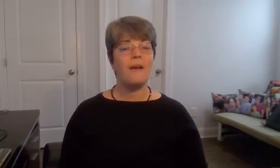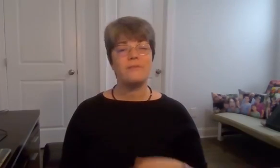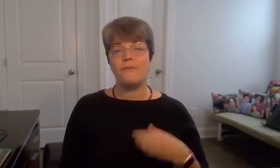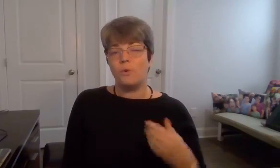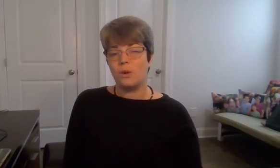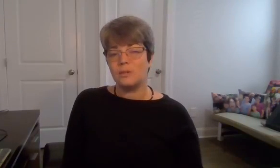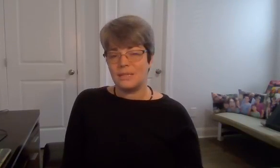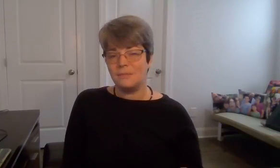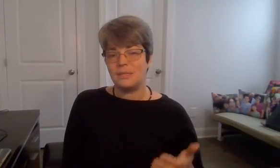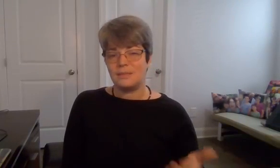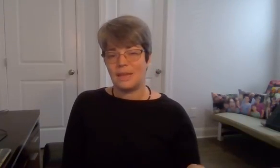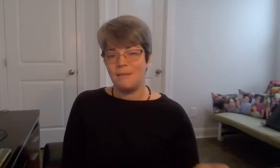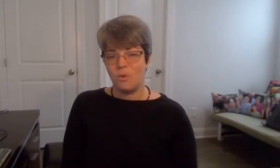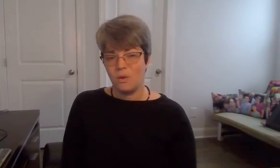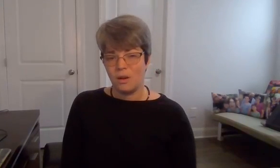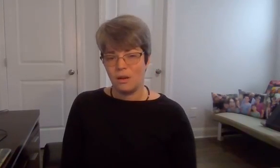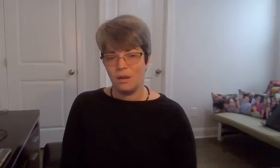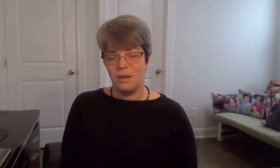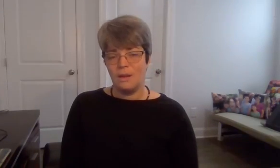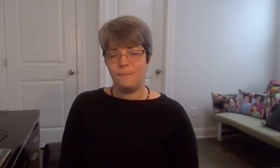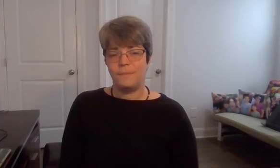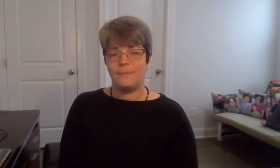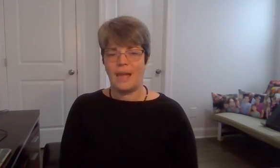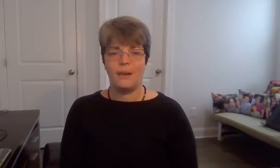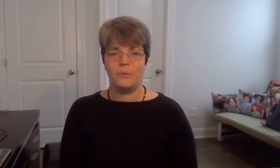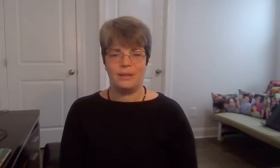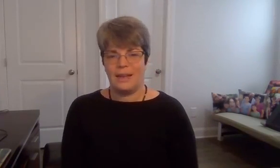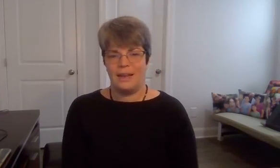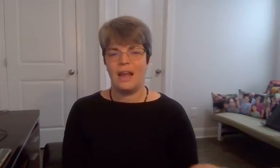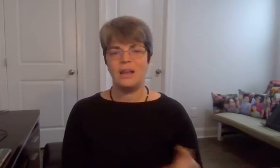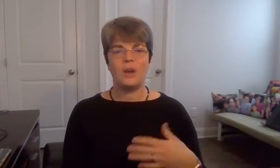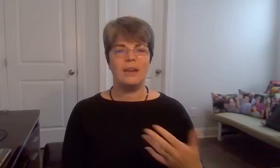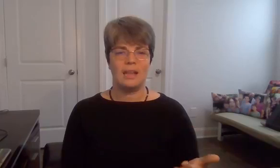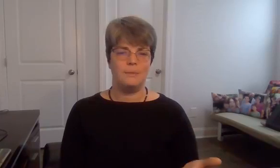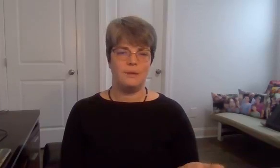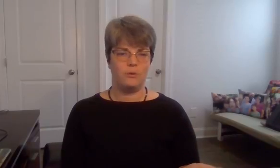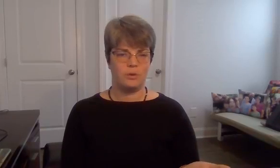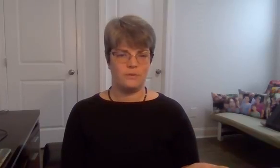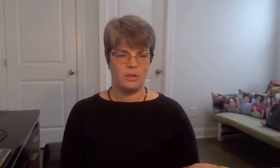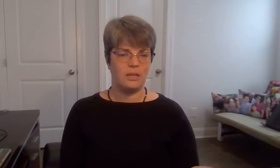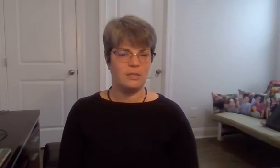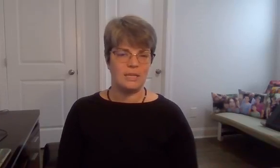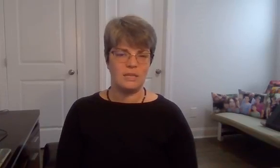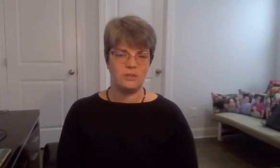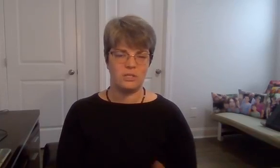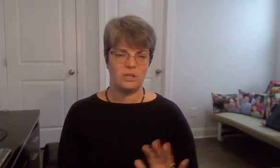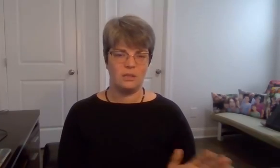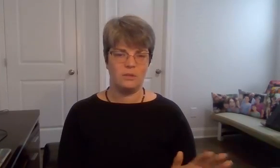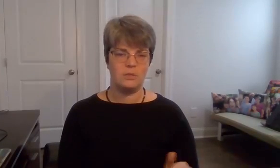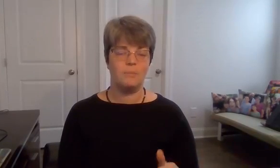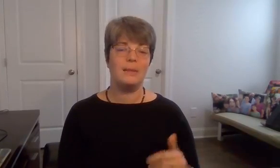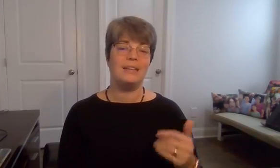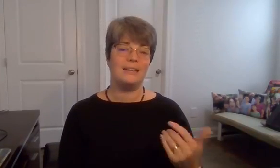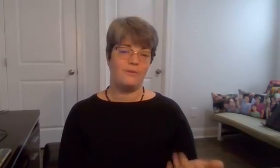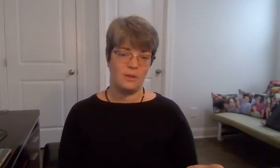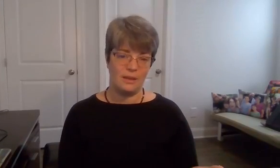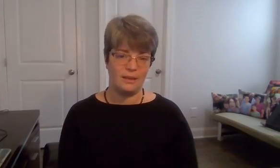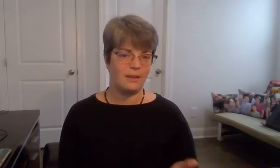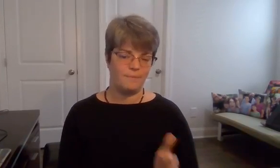have to force them to say more. I wouldn't. I try not to be forceful on it because, again, you're just going to lose them. But if you're in like